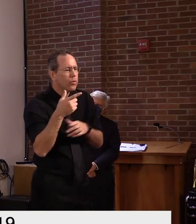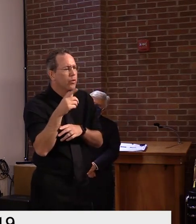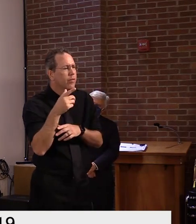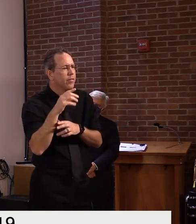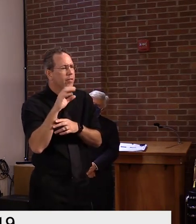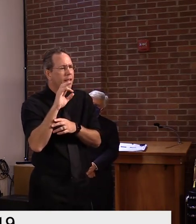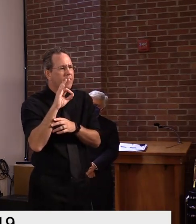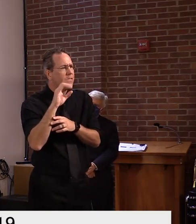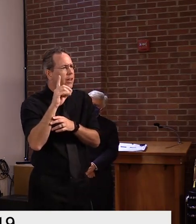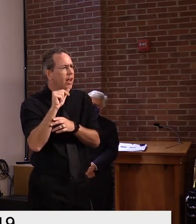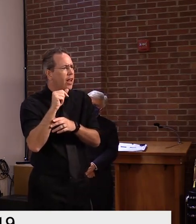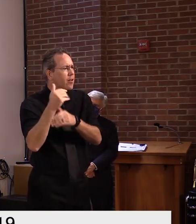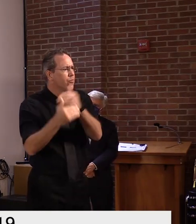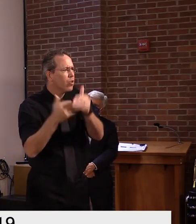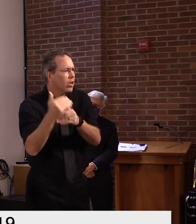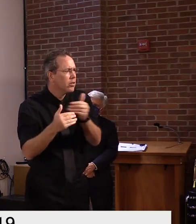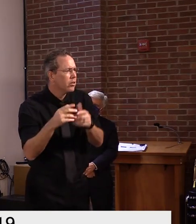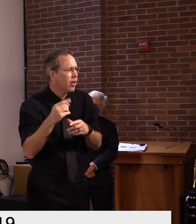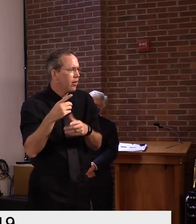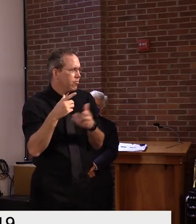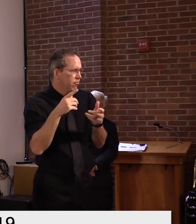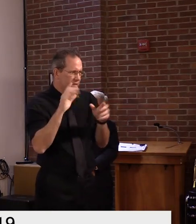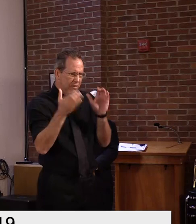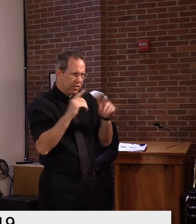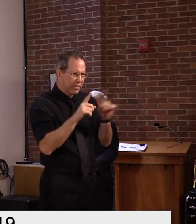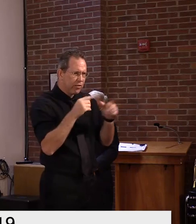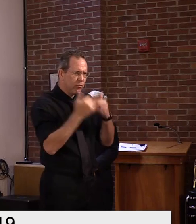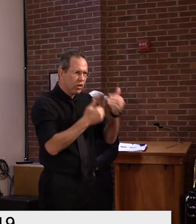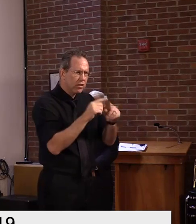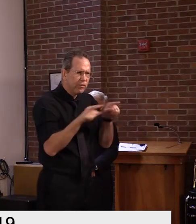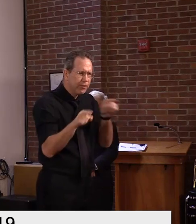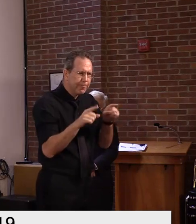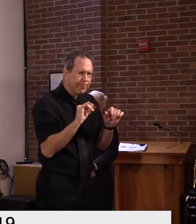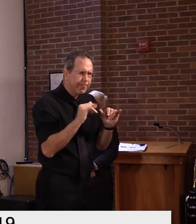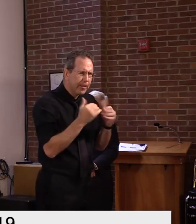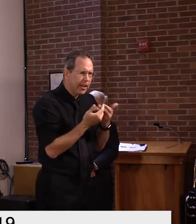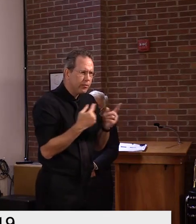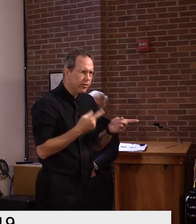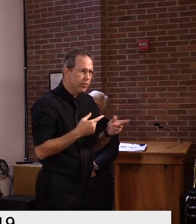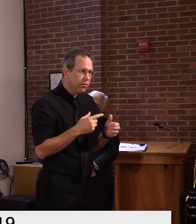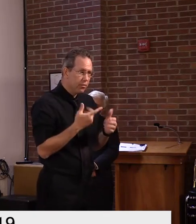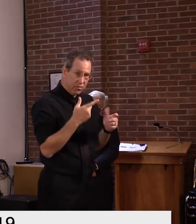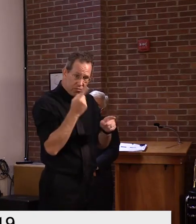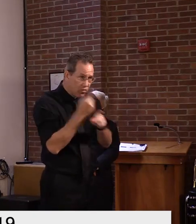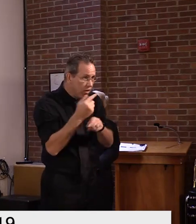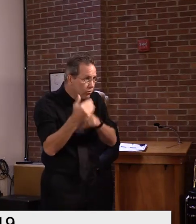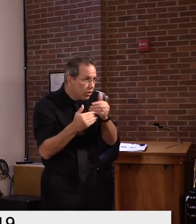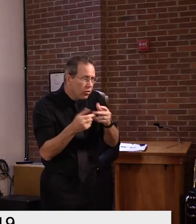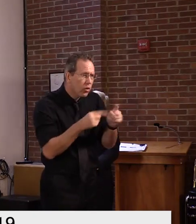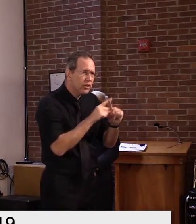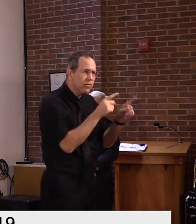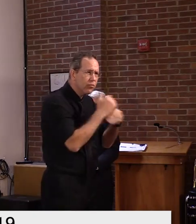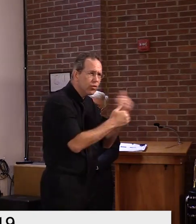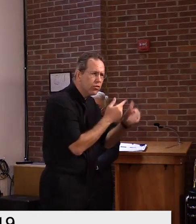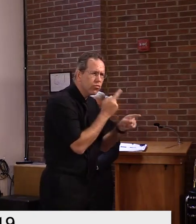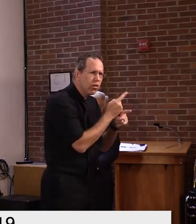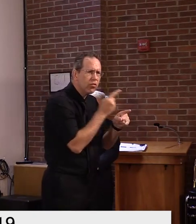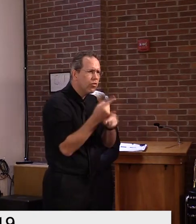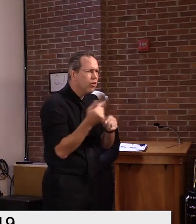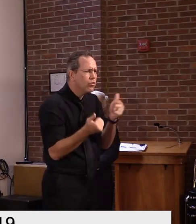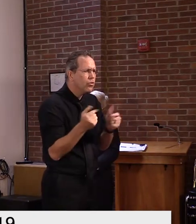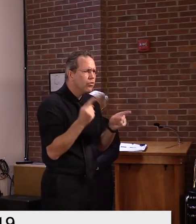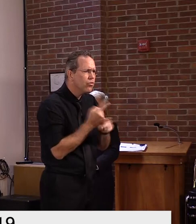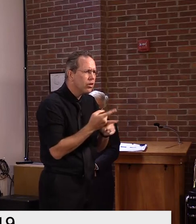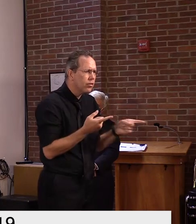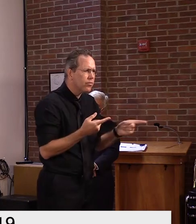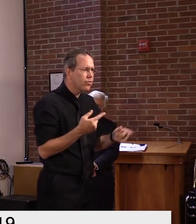a diagnostic test, and was it appropriately performed? Did the site have all the